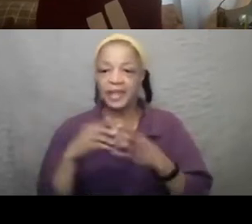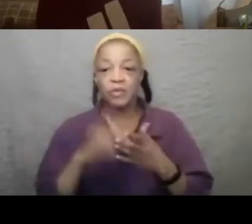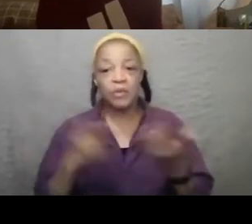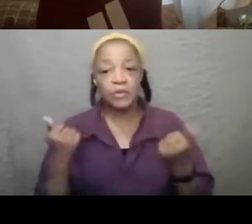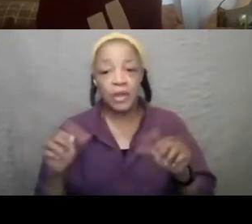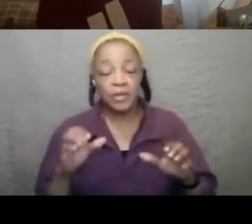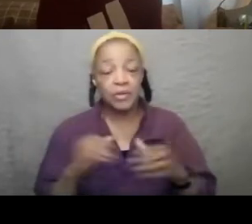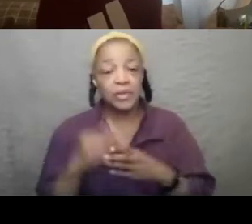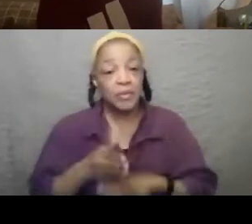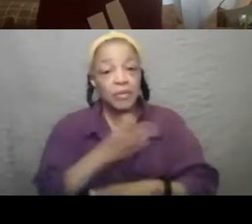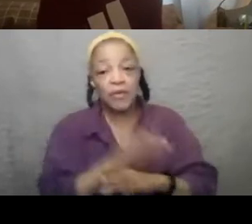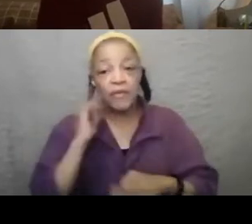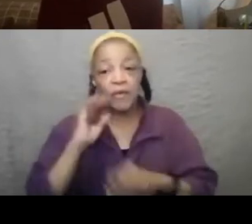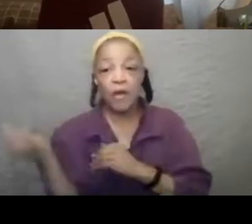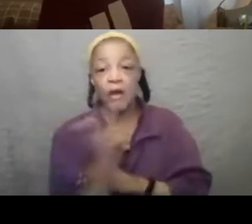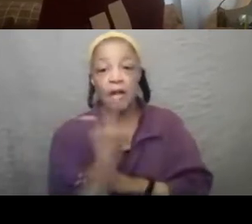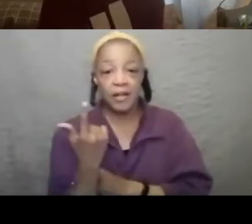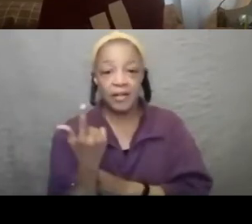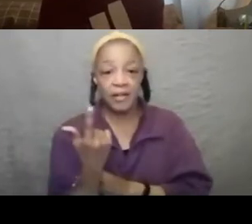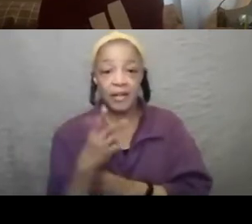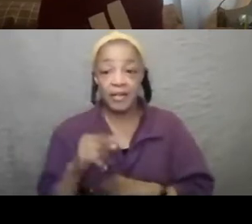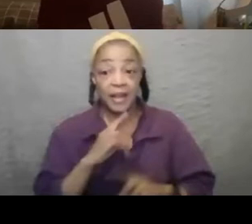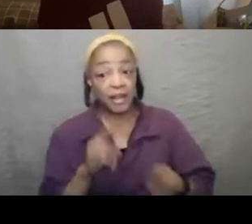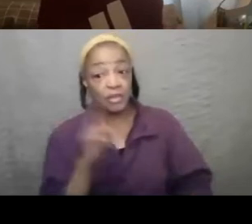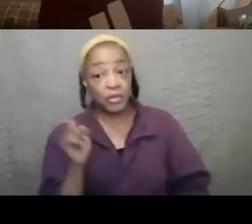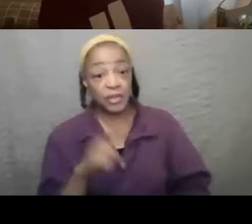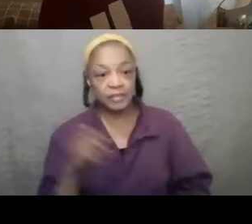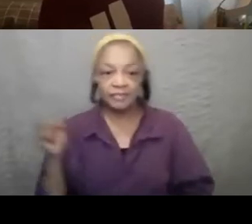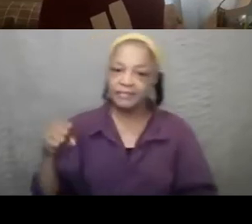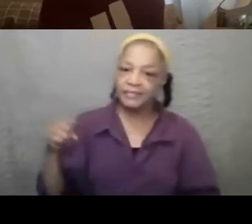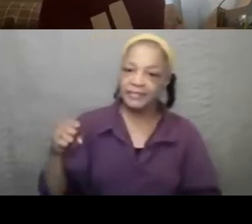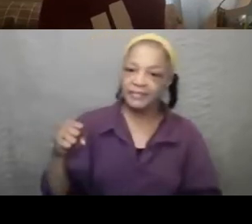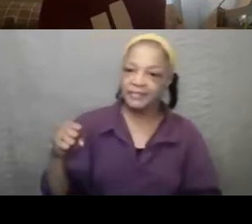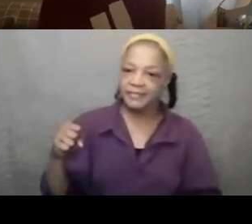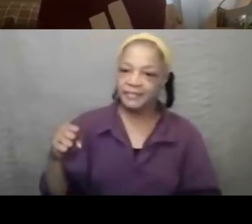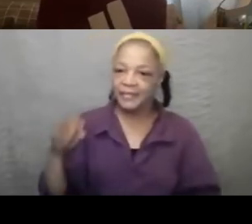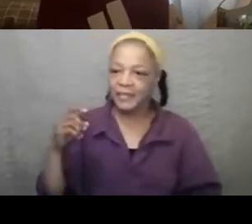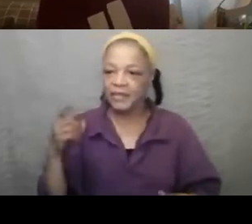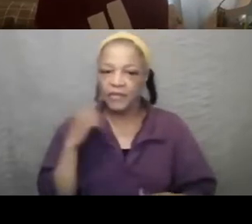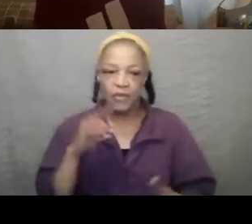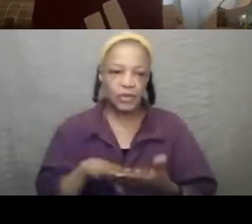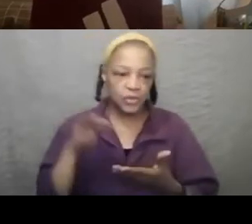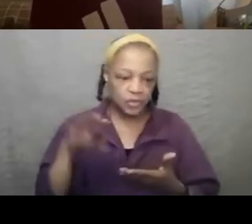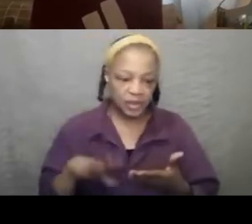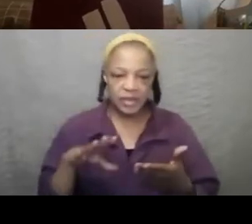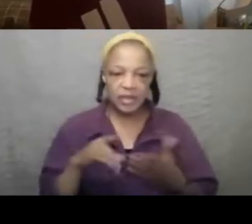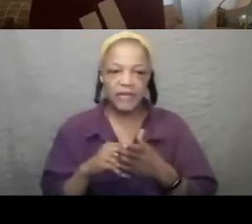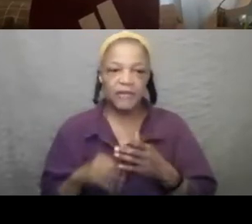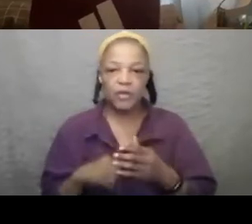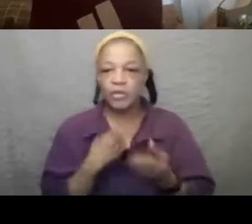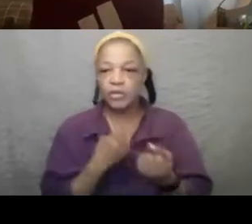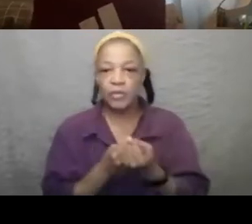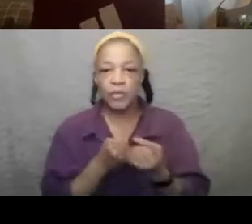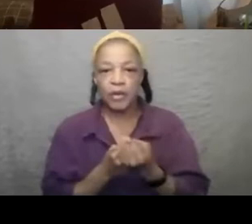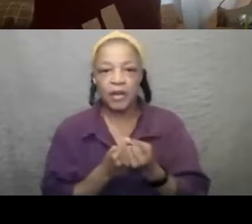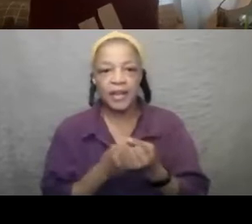everybody. Does that answer the question? I think so, yeah. Definitely that for students, the first port of call would be DSP if there's an issue with